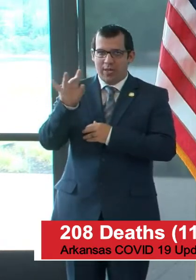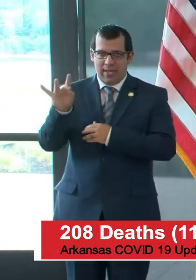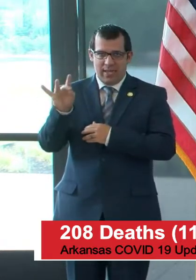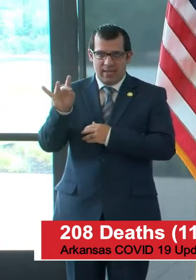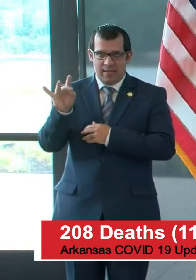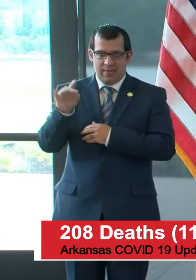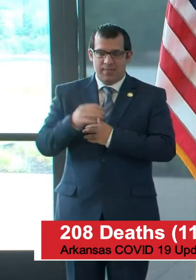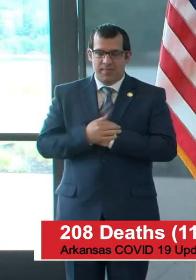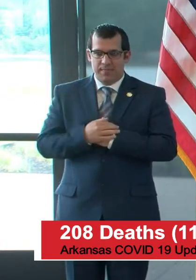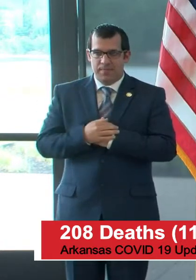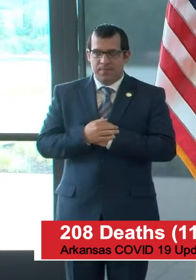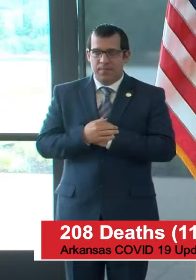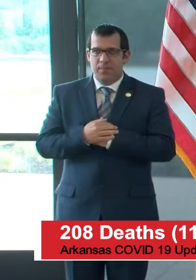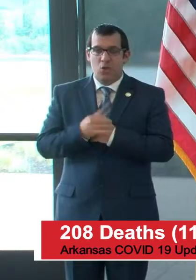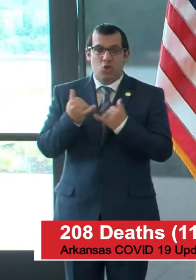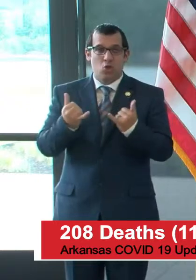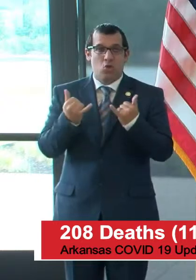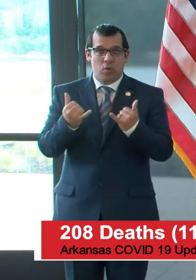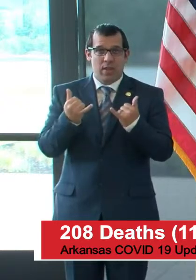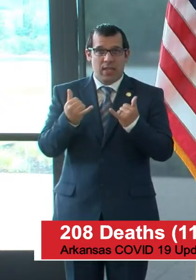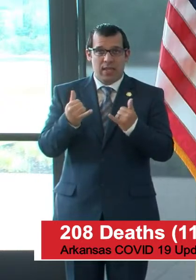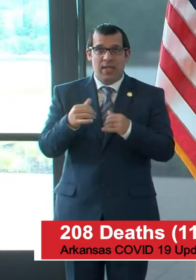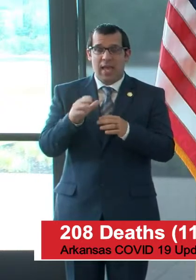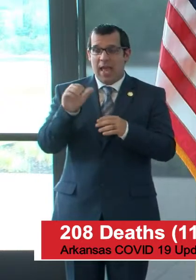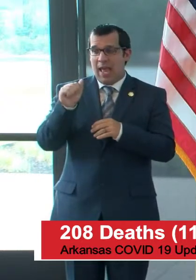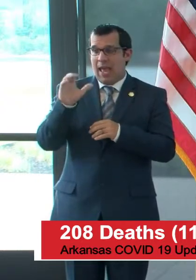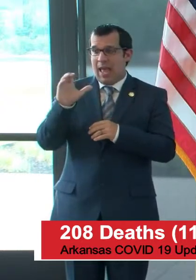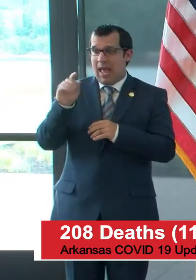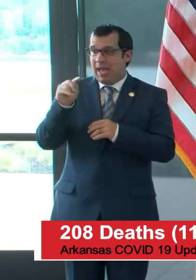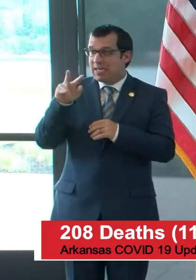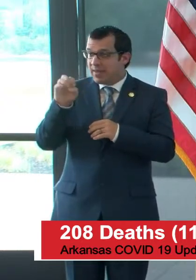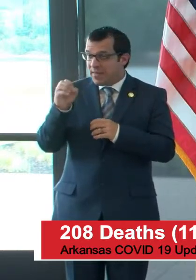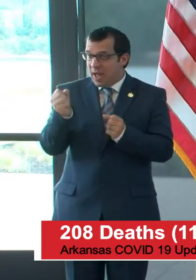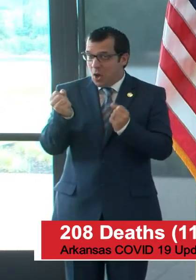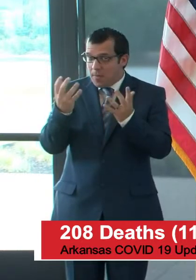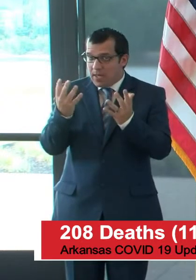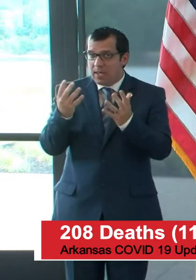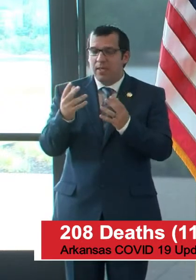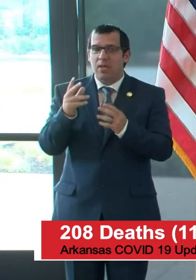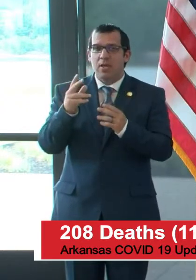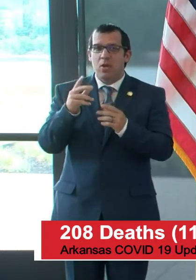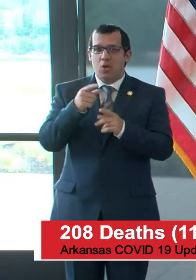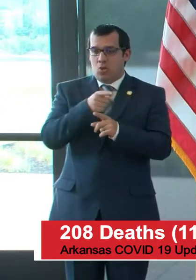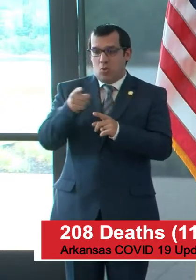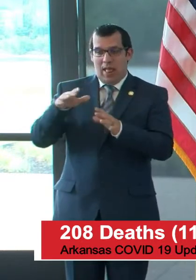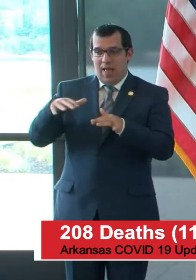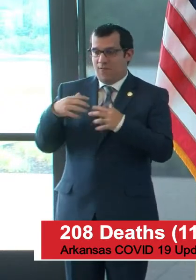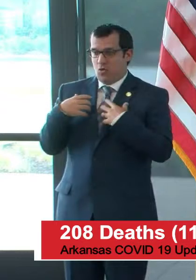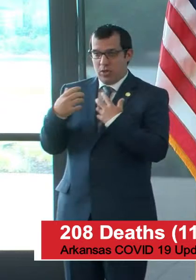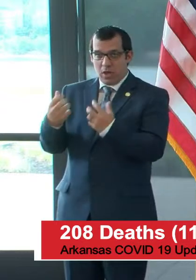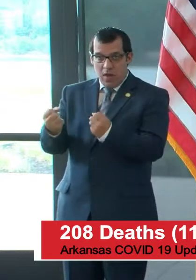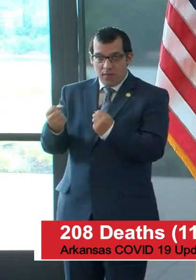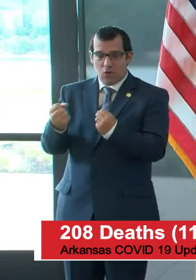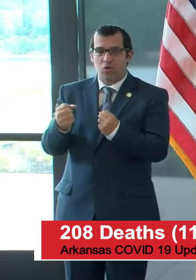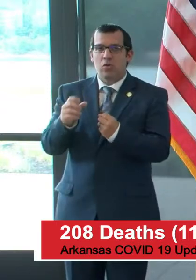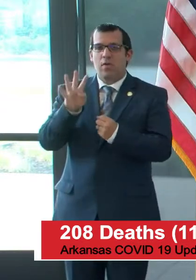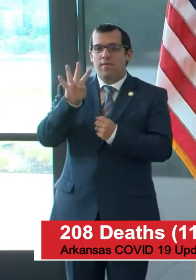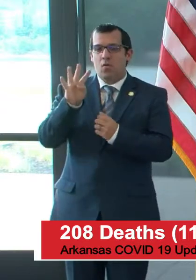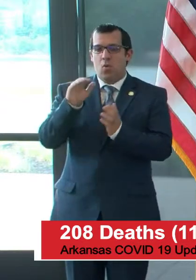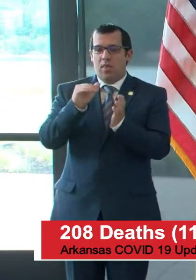13,928. Currently, we have inactive cases, people who have not yet recovered, are